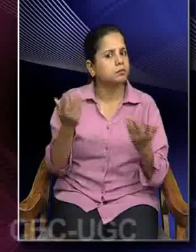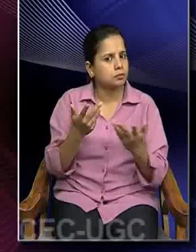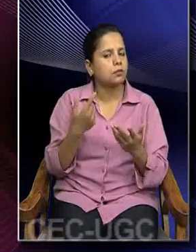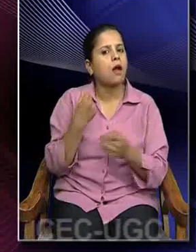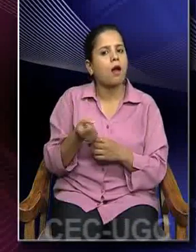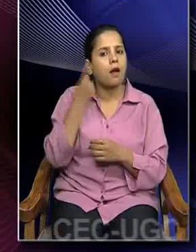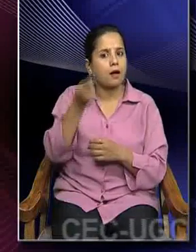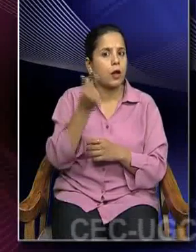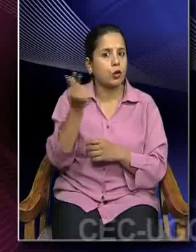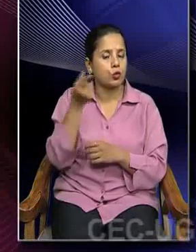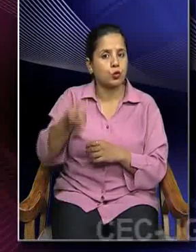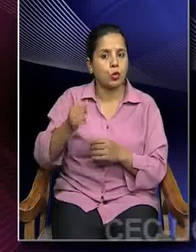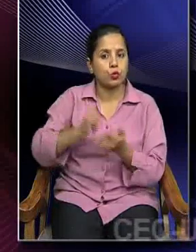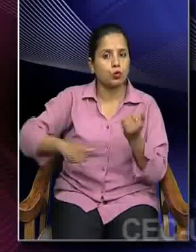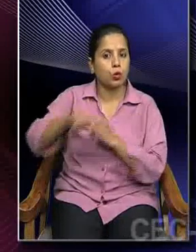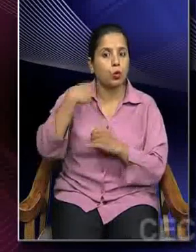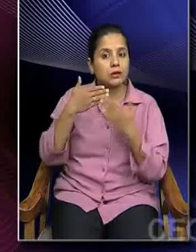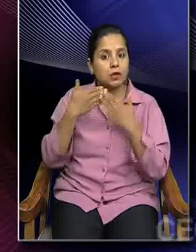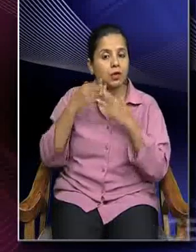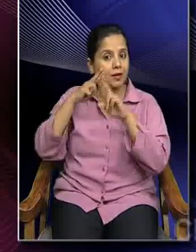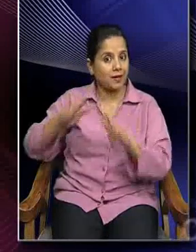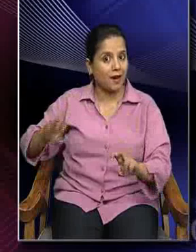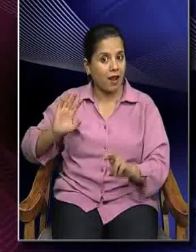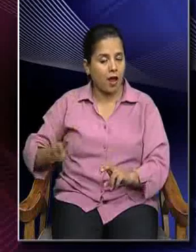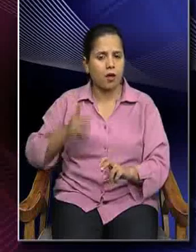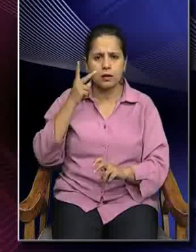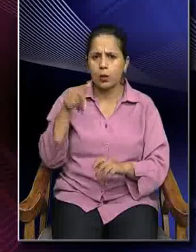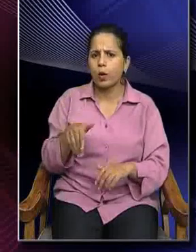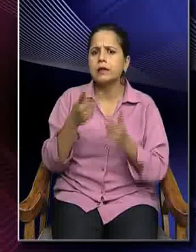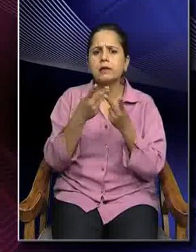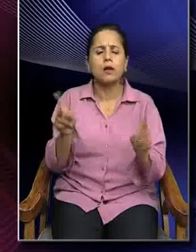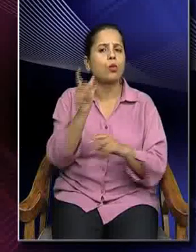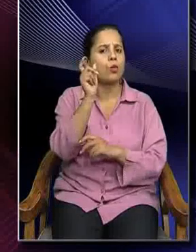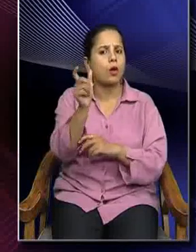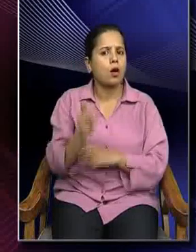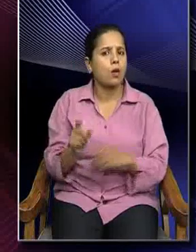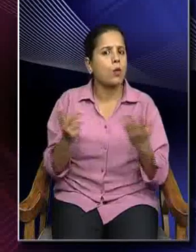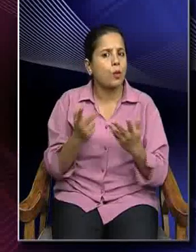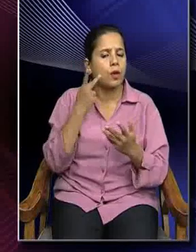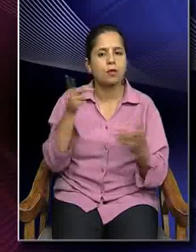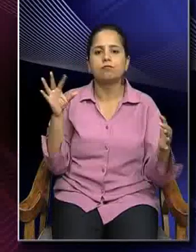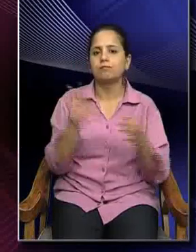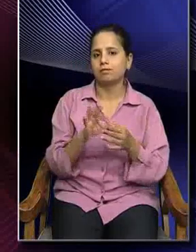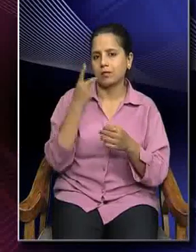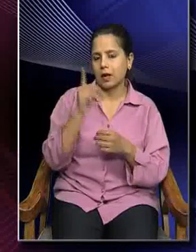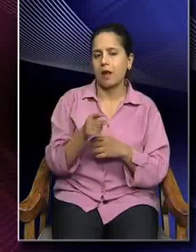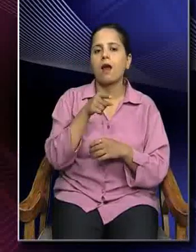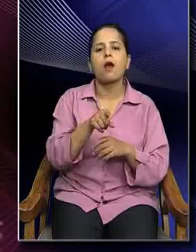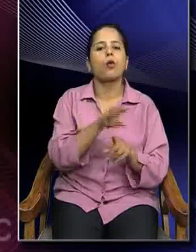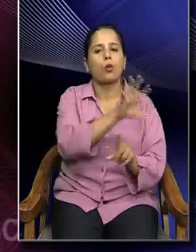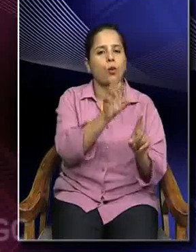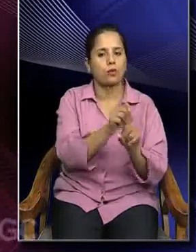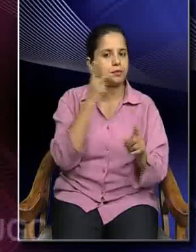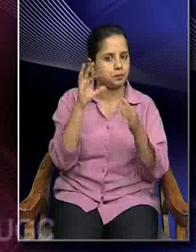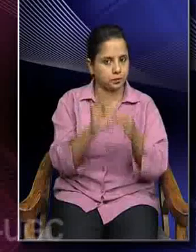as used by sociologists and see what are the different terms which are associated with culture. So